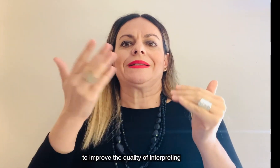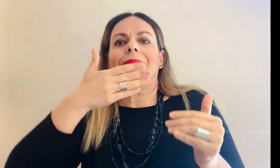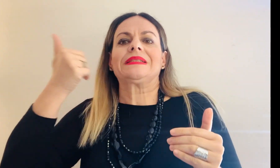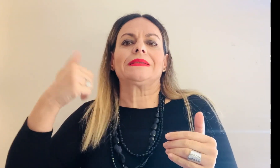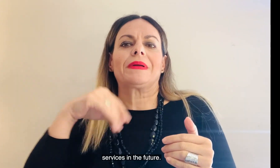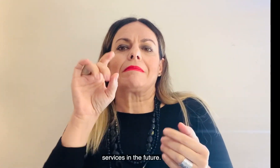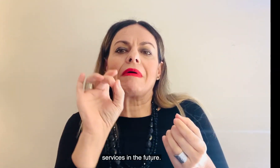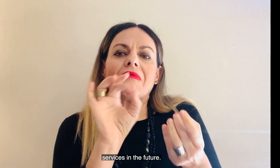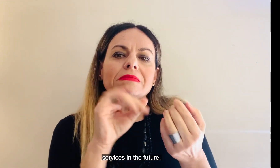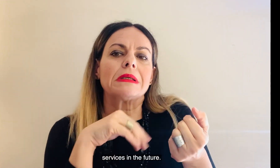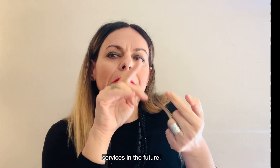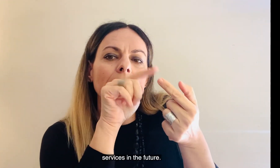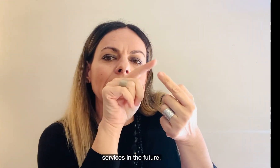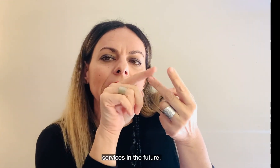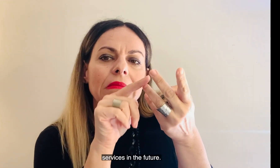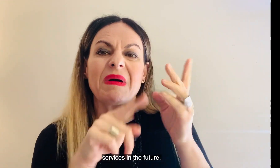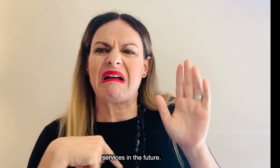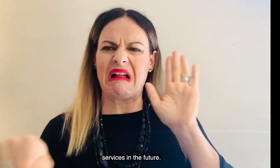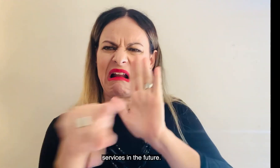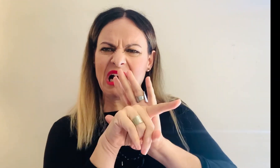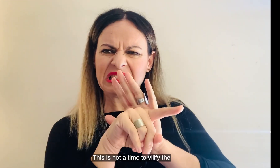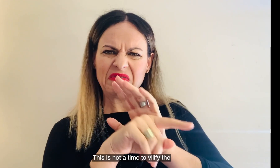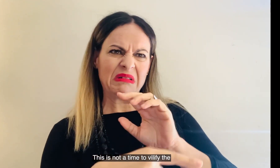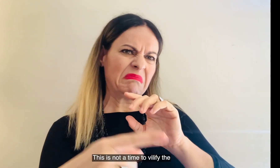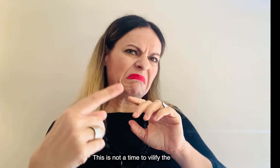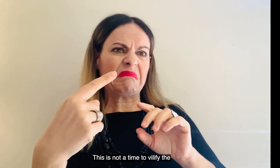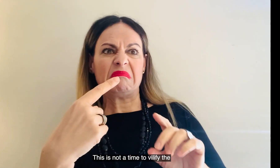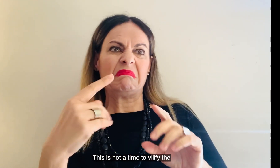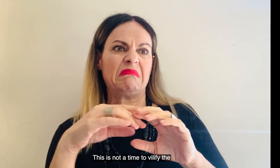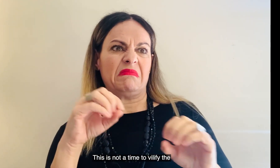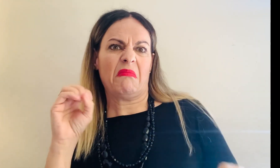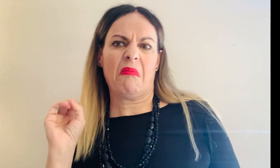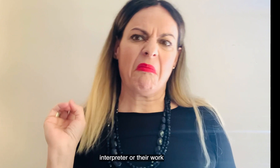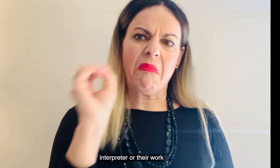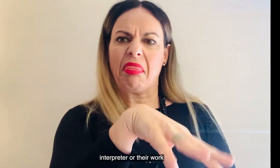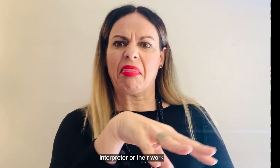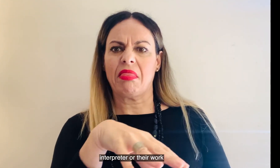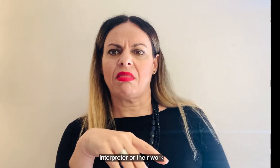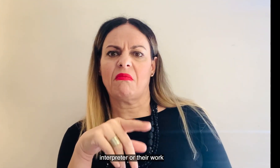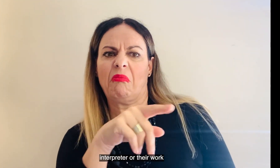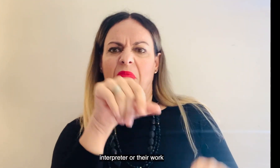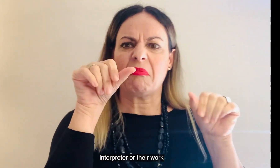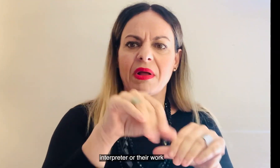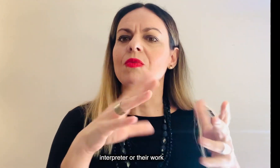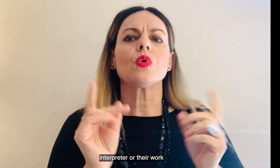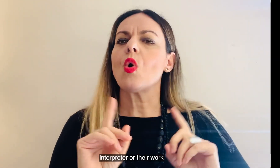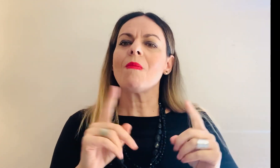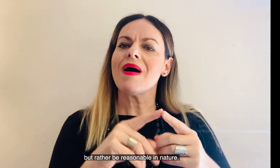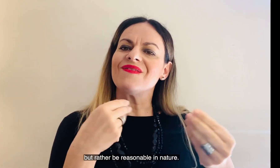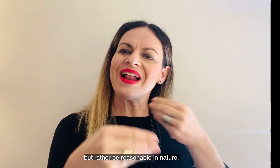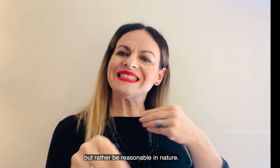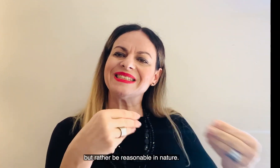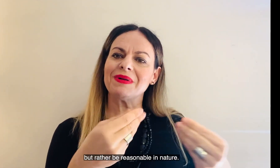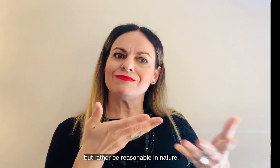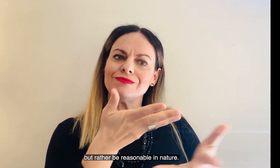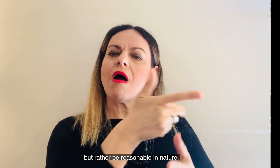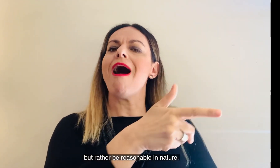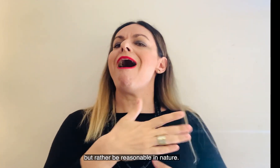the quality of interpreting services in the future. This is not the time to vilify the interpreter or their work, but rather be reasonable